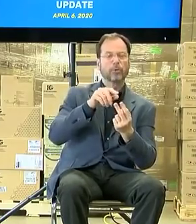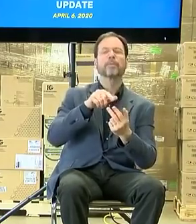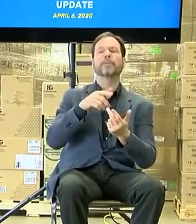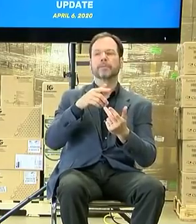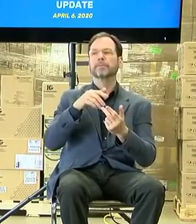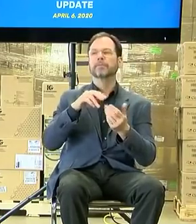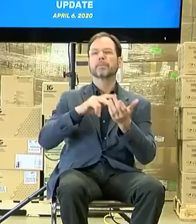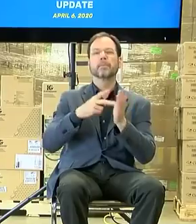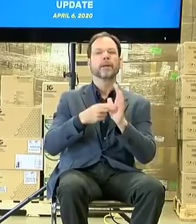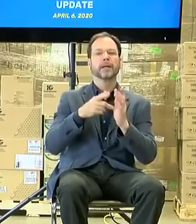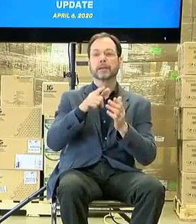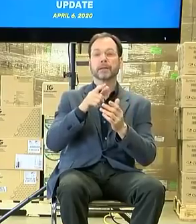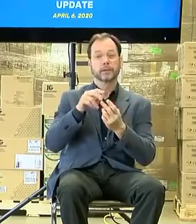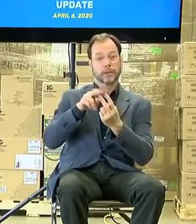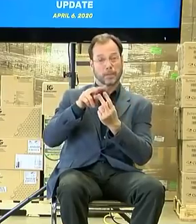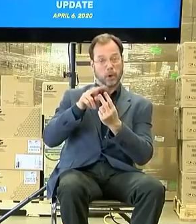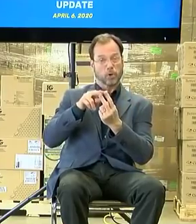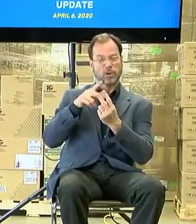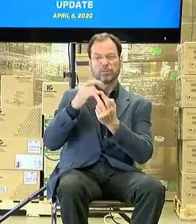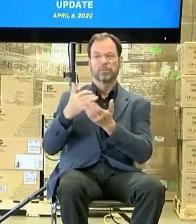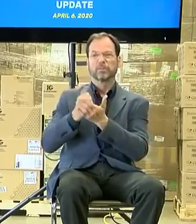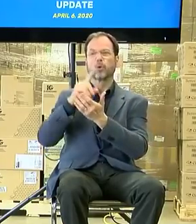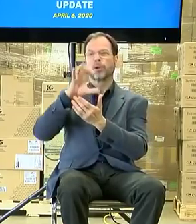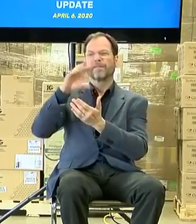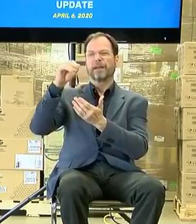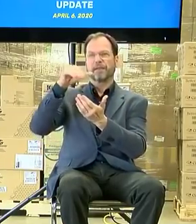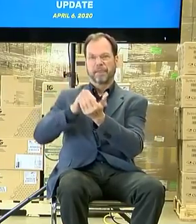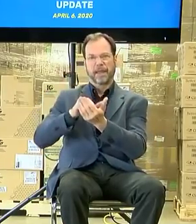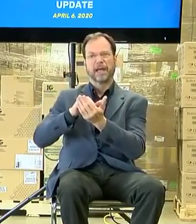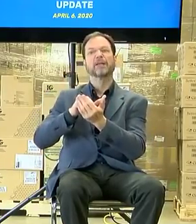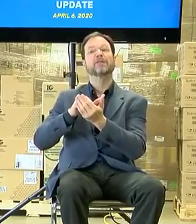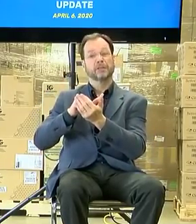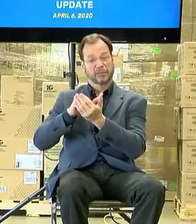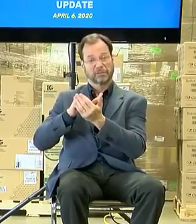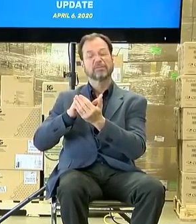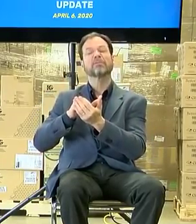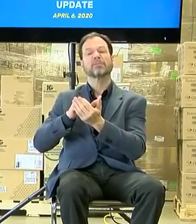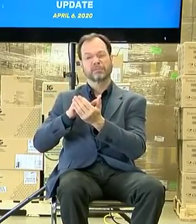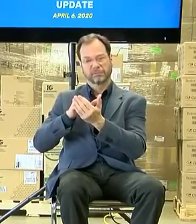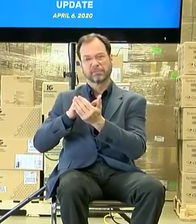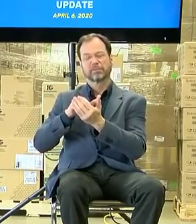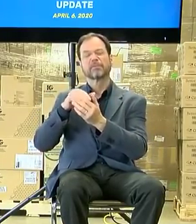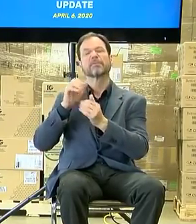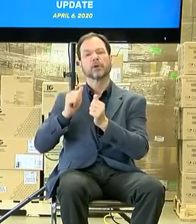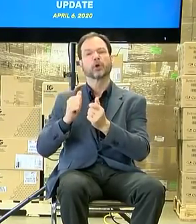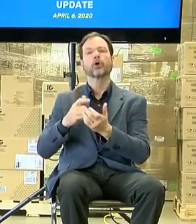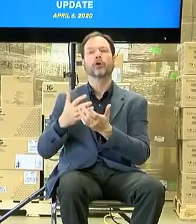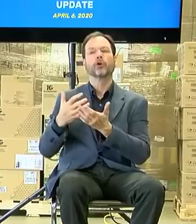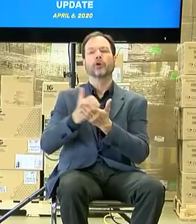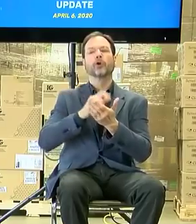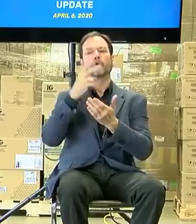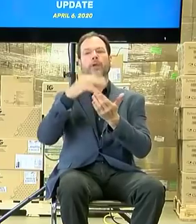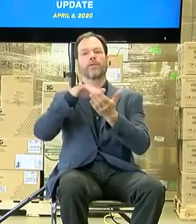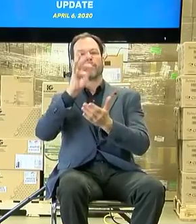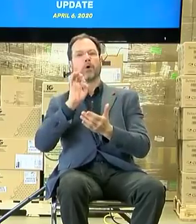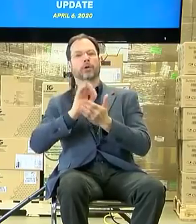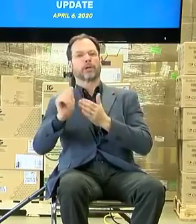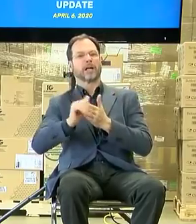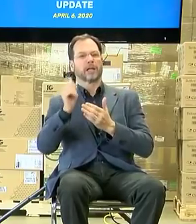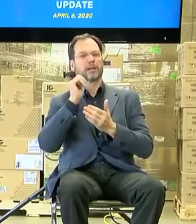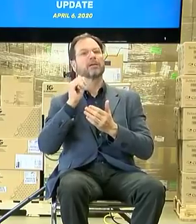make $150,000 or less, who could receive $2,400. He also added that they are working